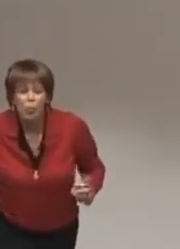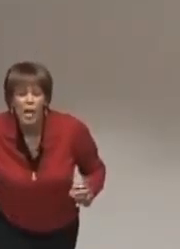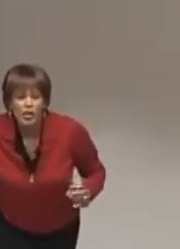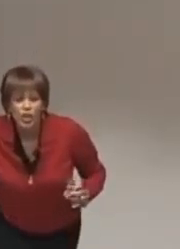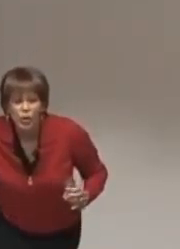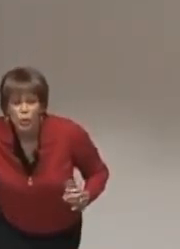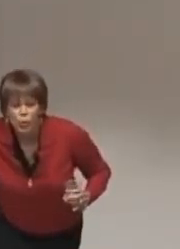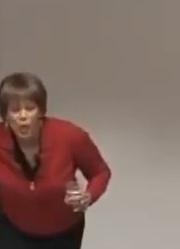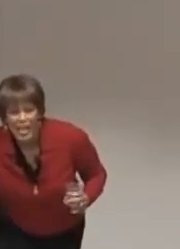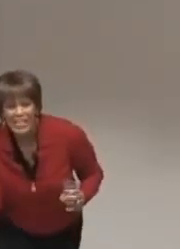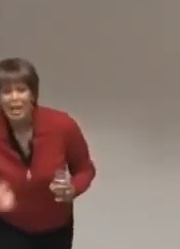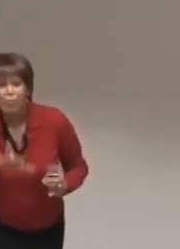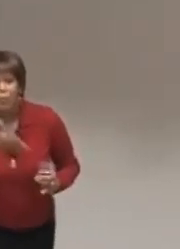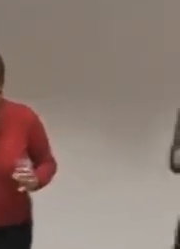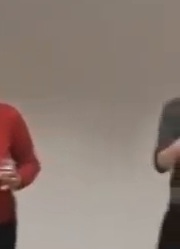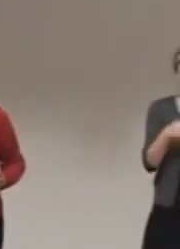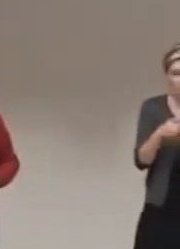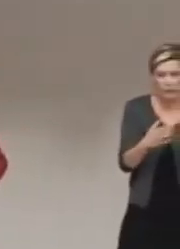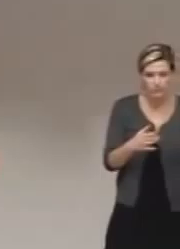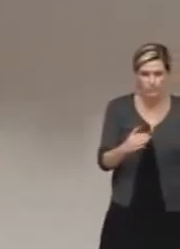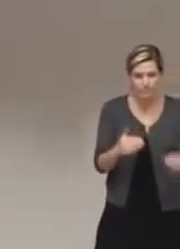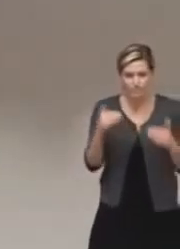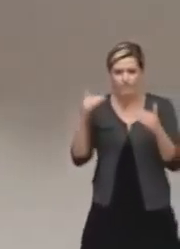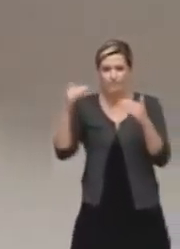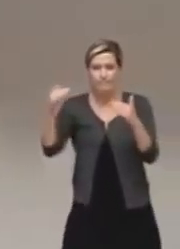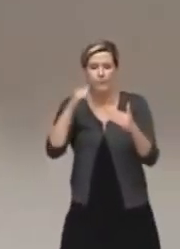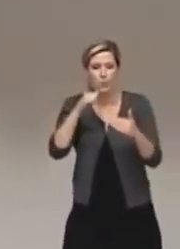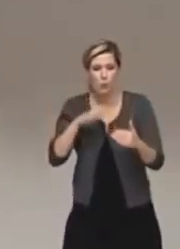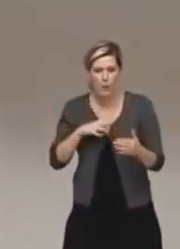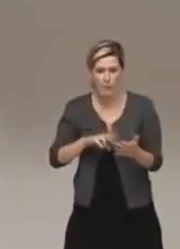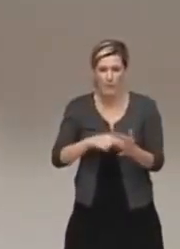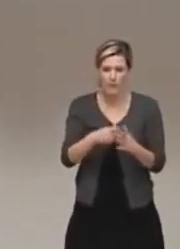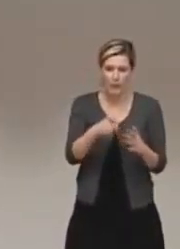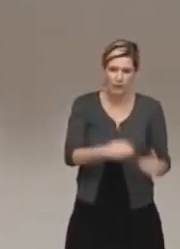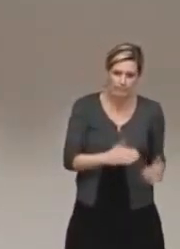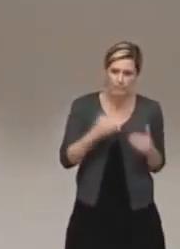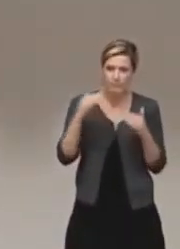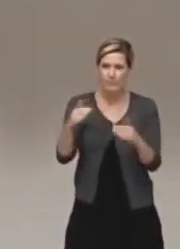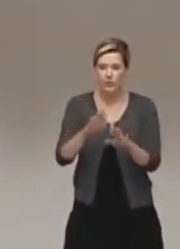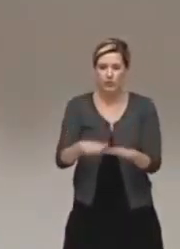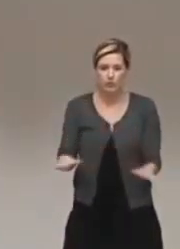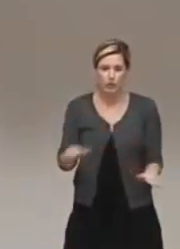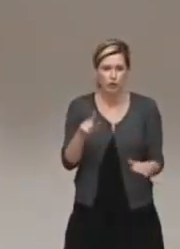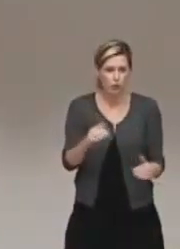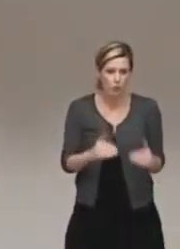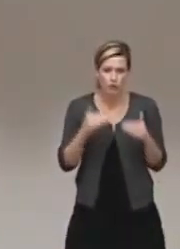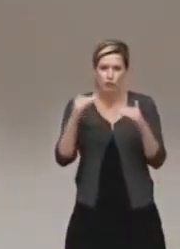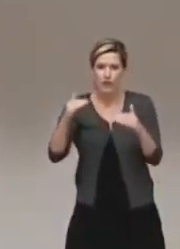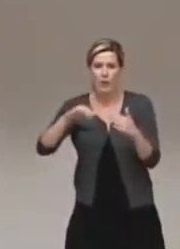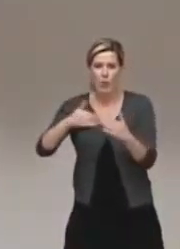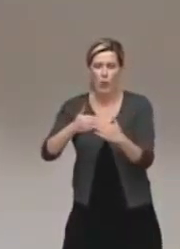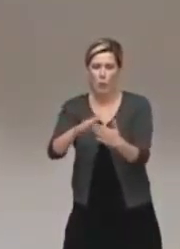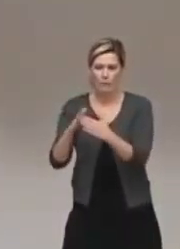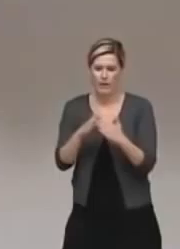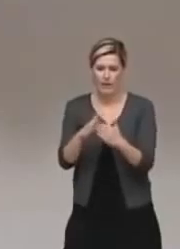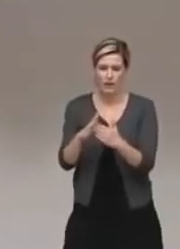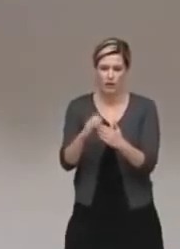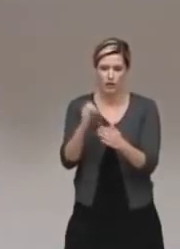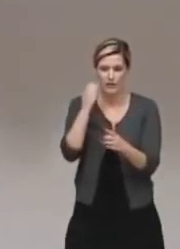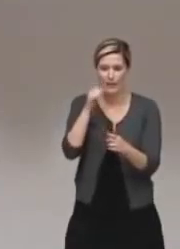But when you raise up women, you're raising up children and you're raising up the entire village. If you haven't